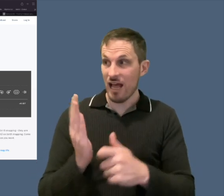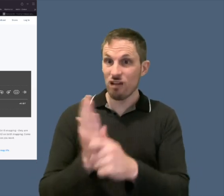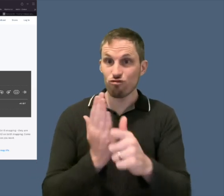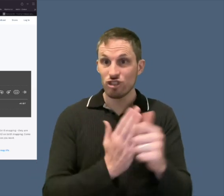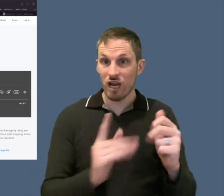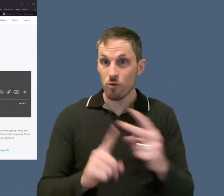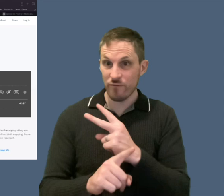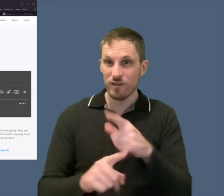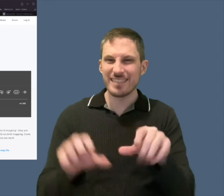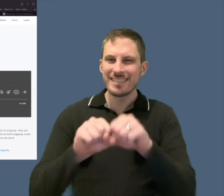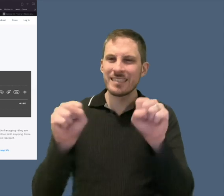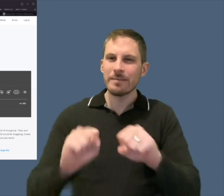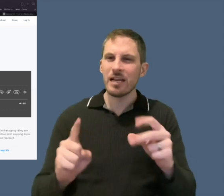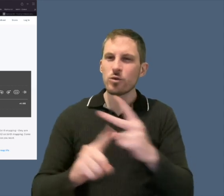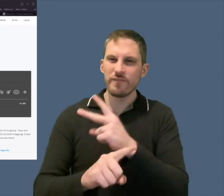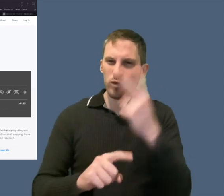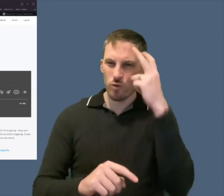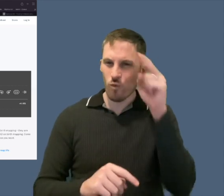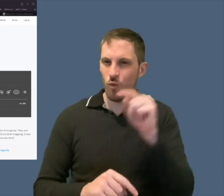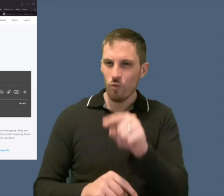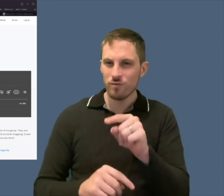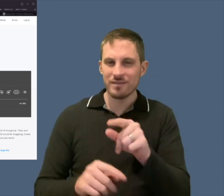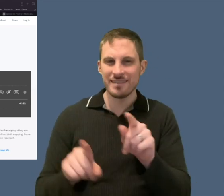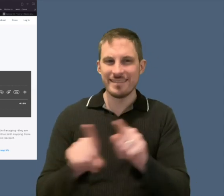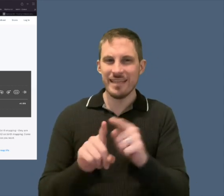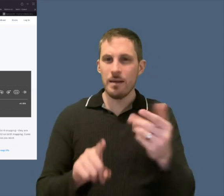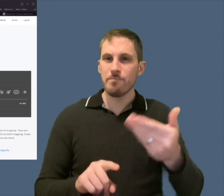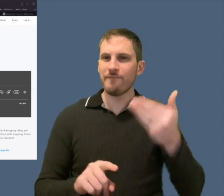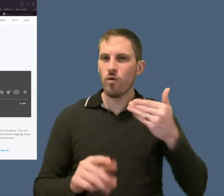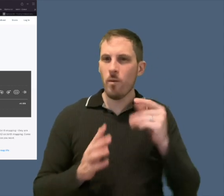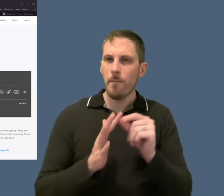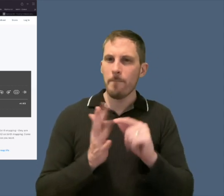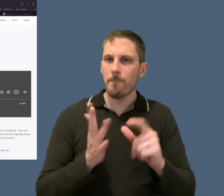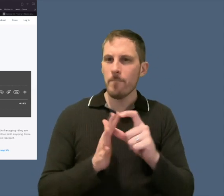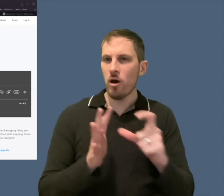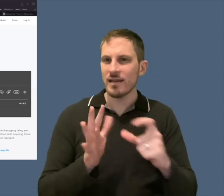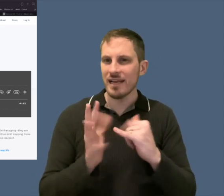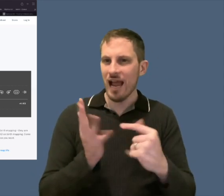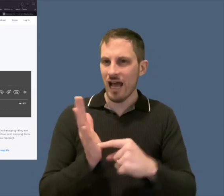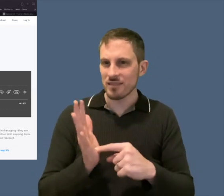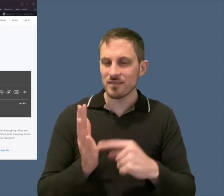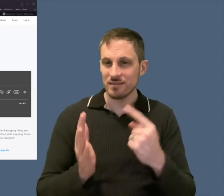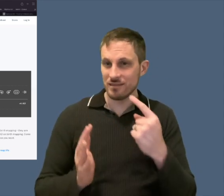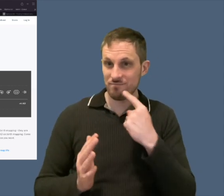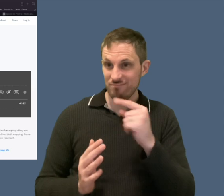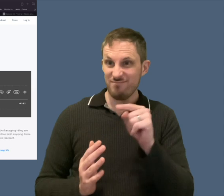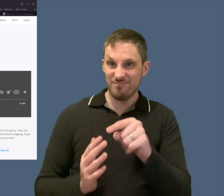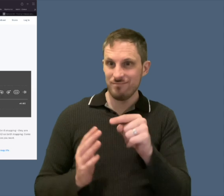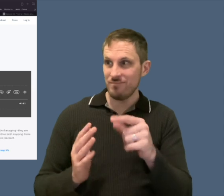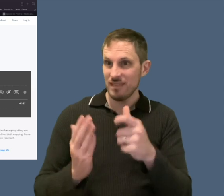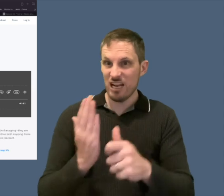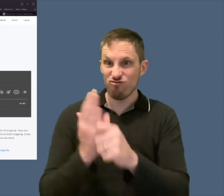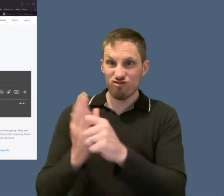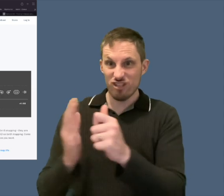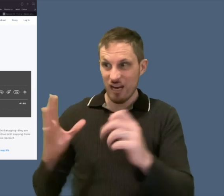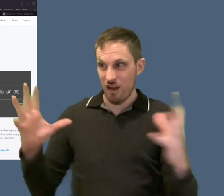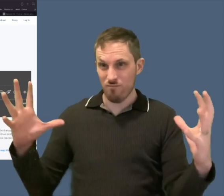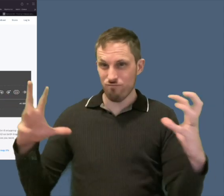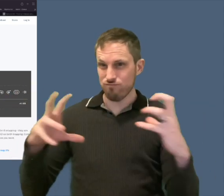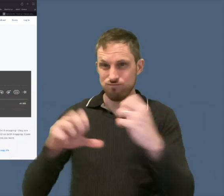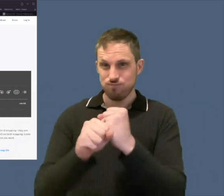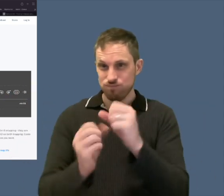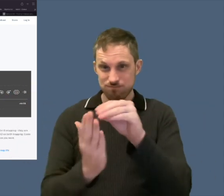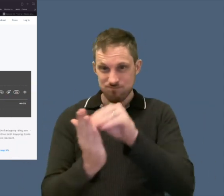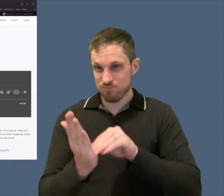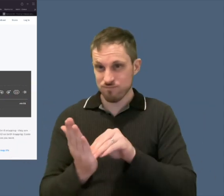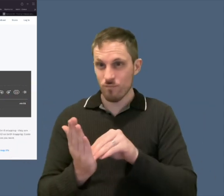the systematic review, as you pointed out on previous podcasts, this is it. This is where we decide what we know and what